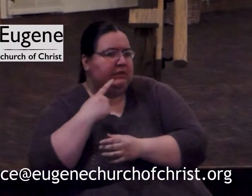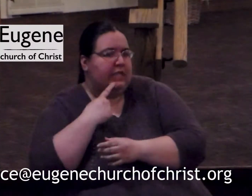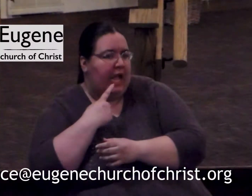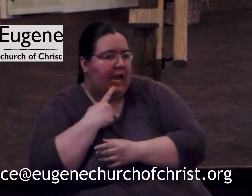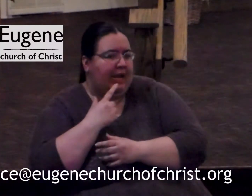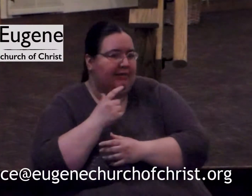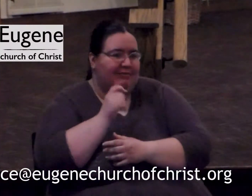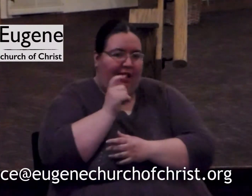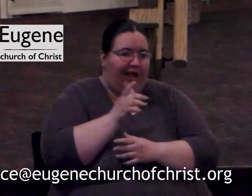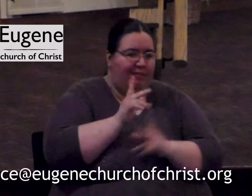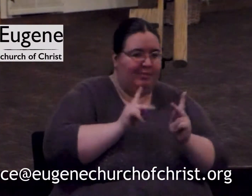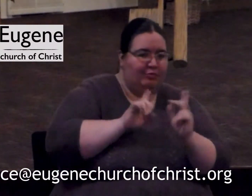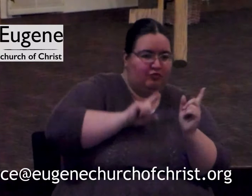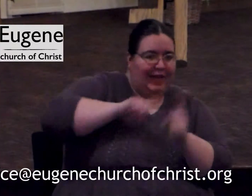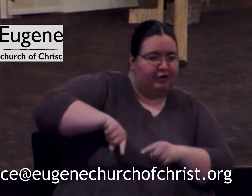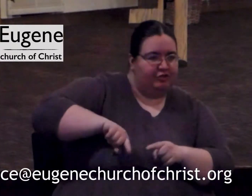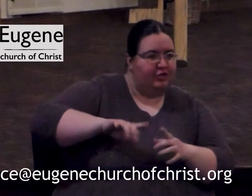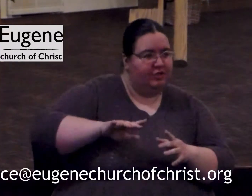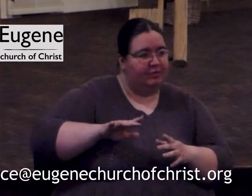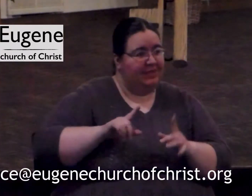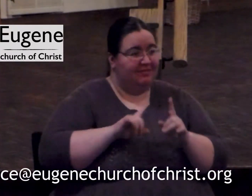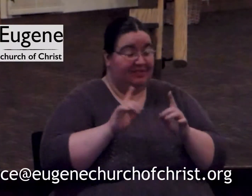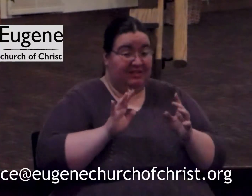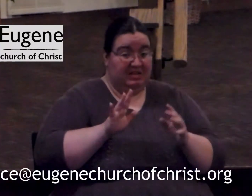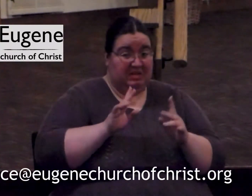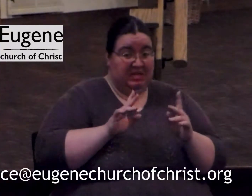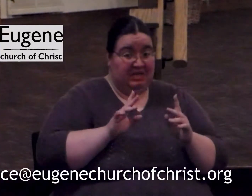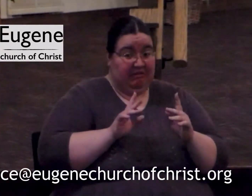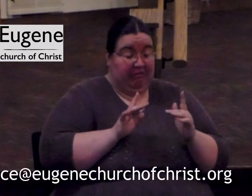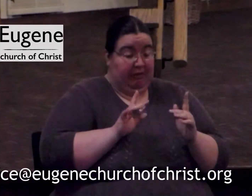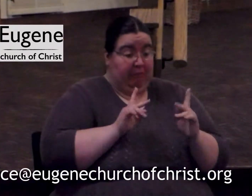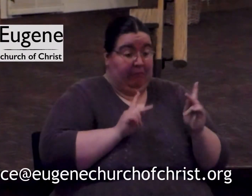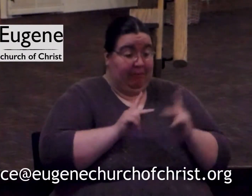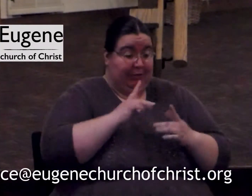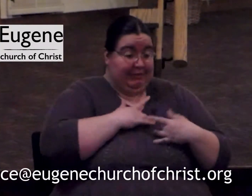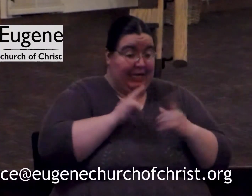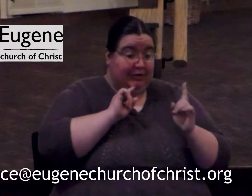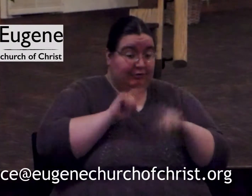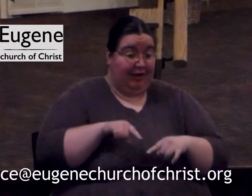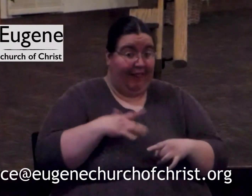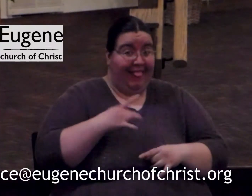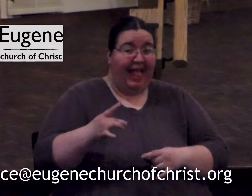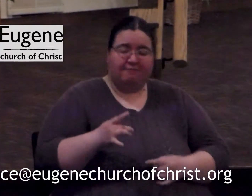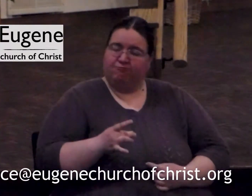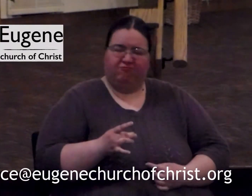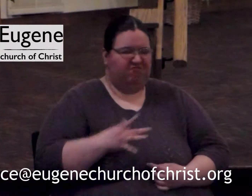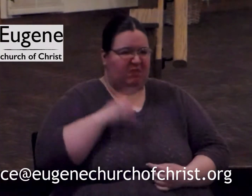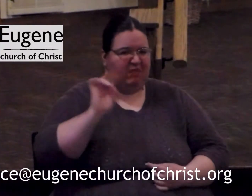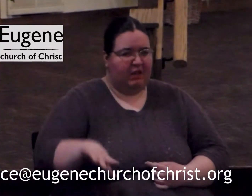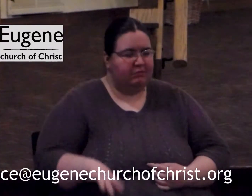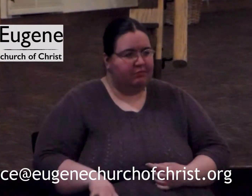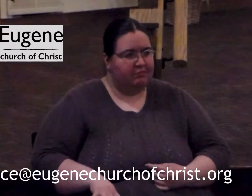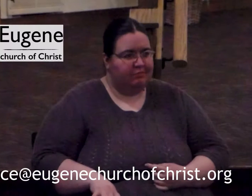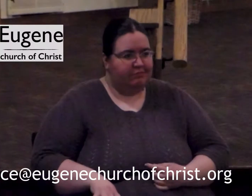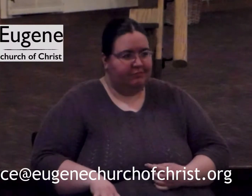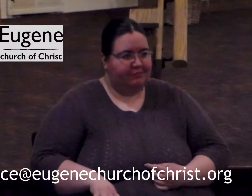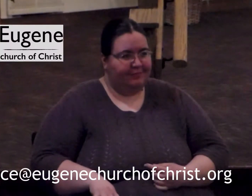throughout Scripture is people don't like those guys because they're telling people things they don't want to hear. They step on too